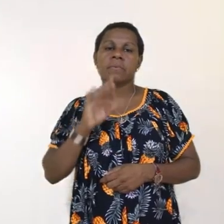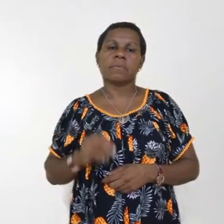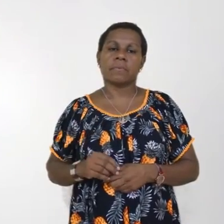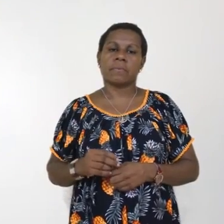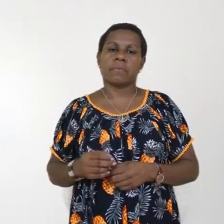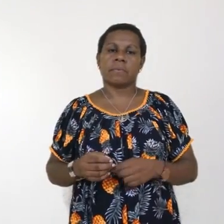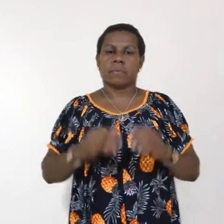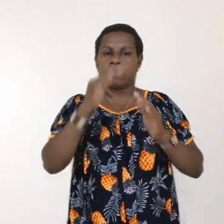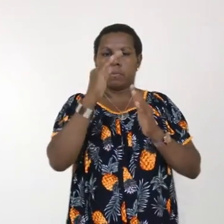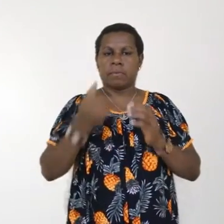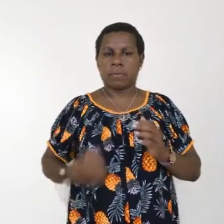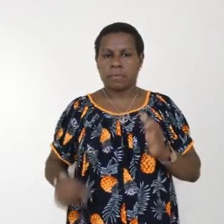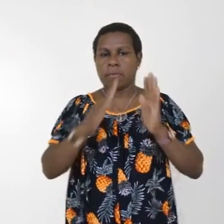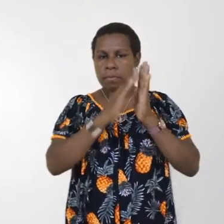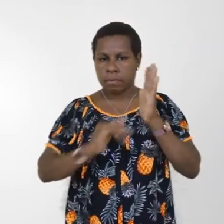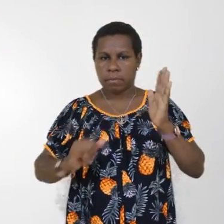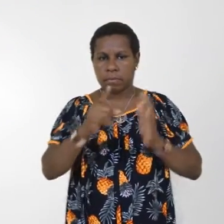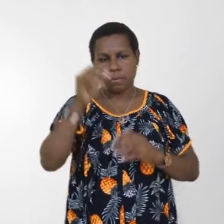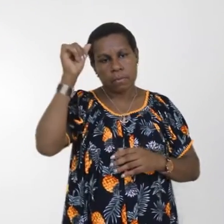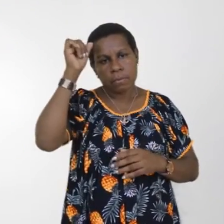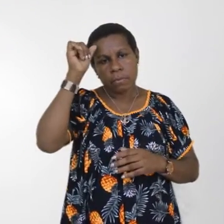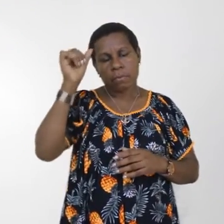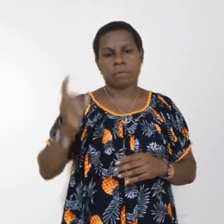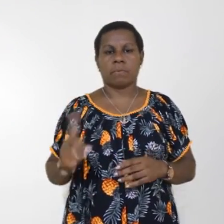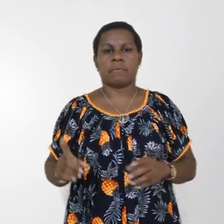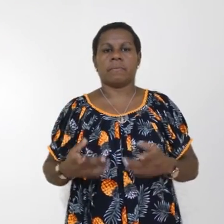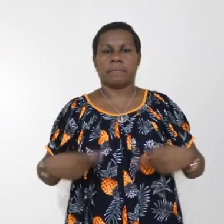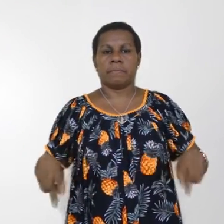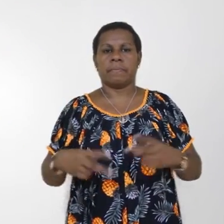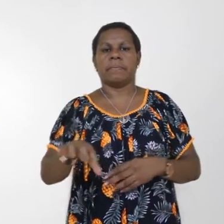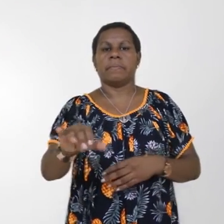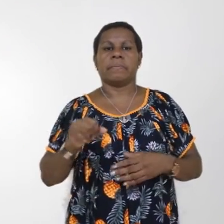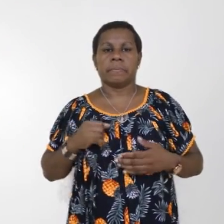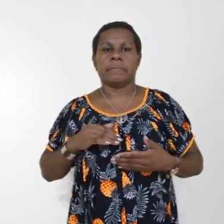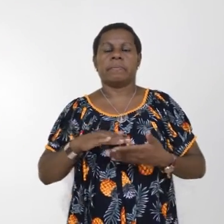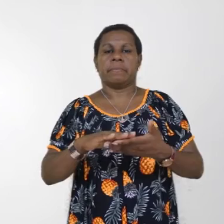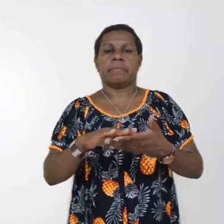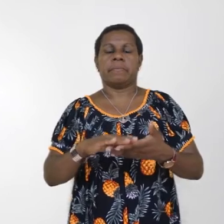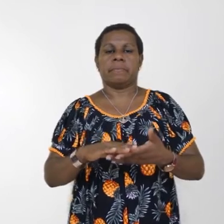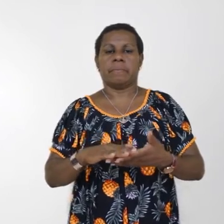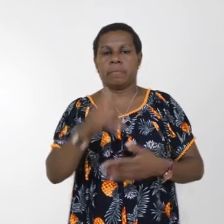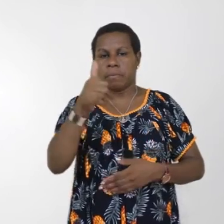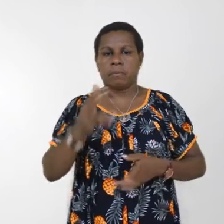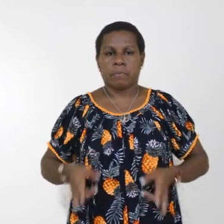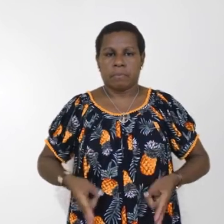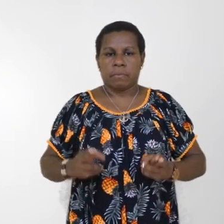you must save long one mountain hub belong kisim halibim, na safe route belong runaway i go long safe place